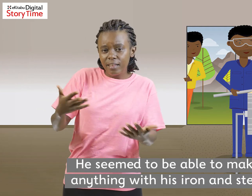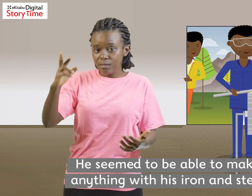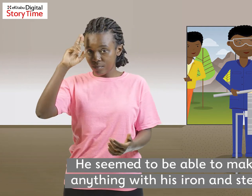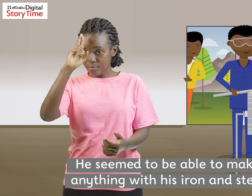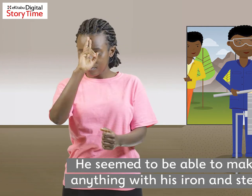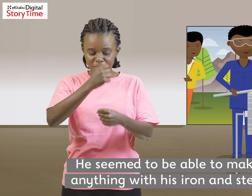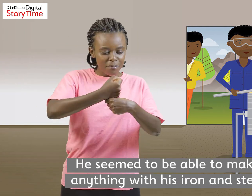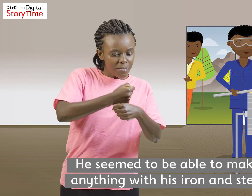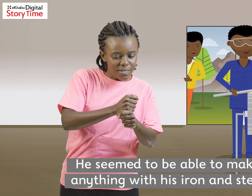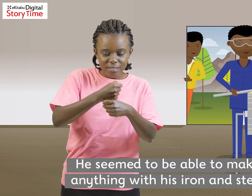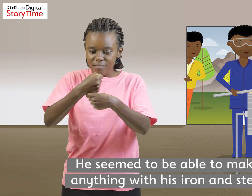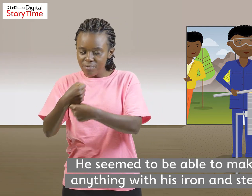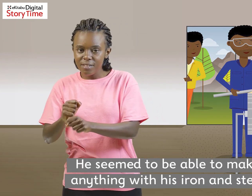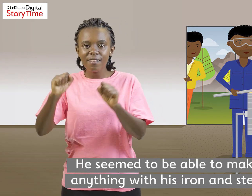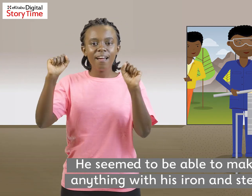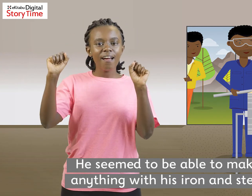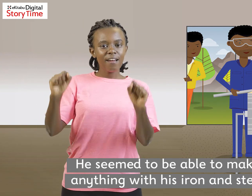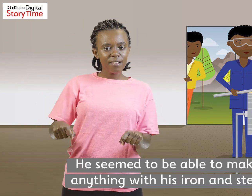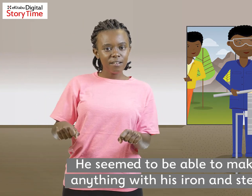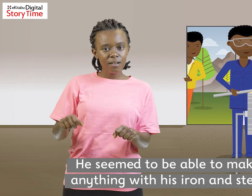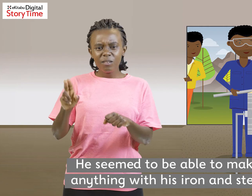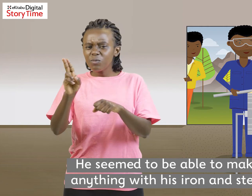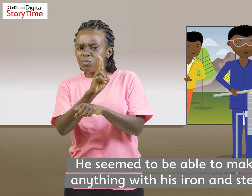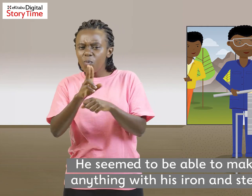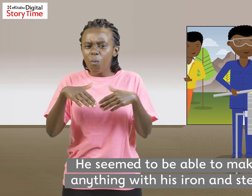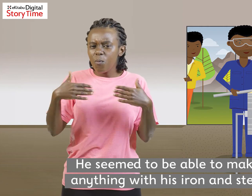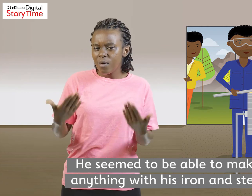He seemed to be able to make anything with his iron and steel.